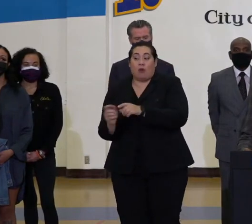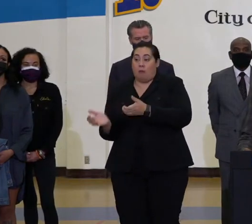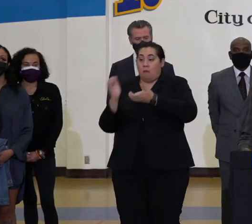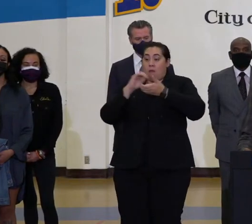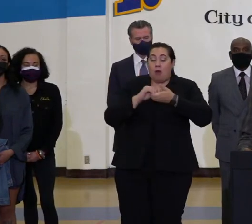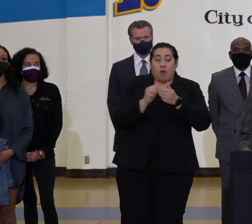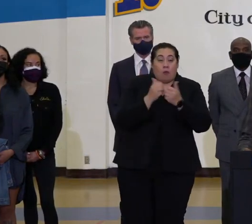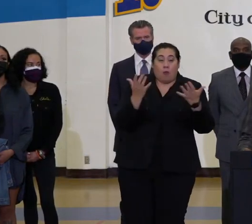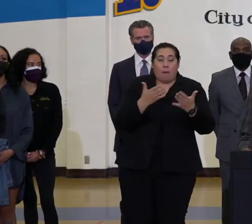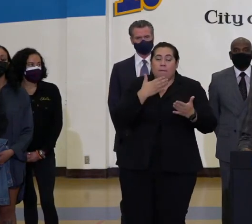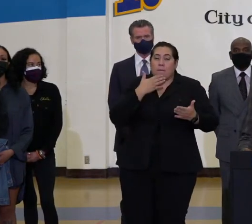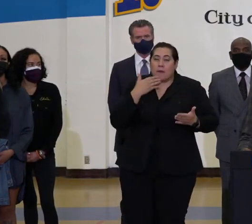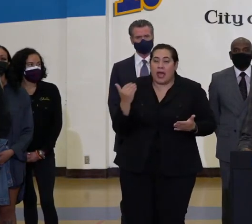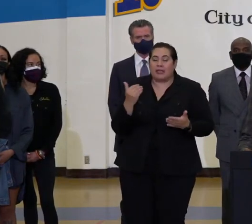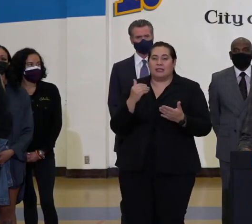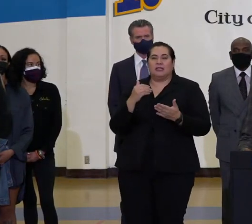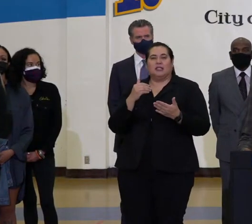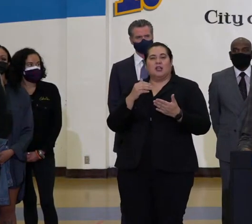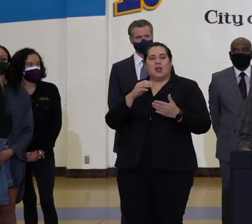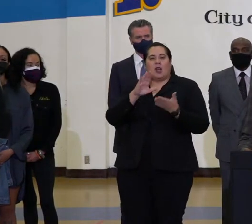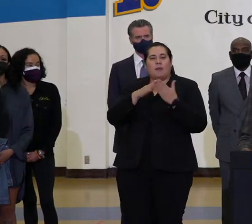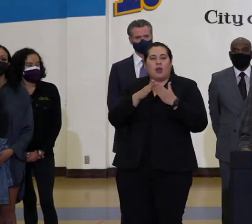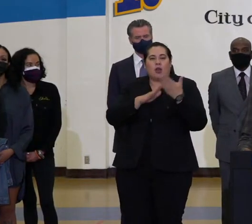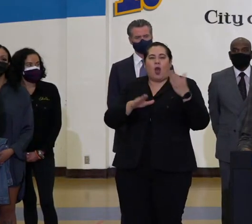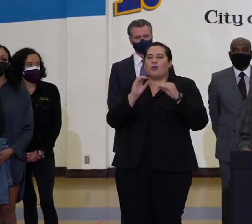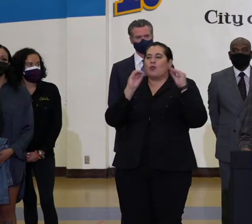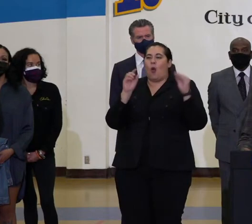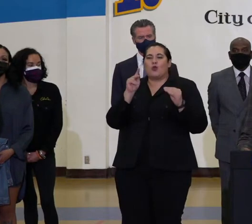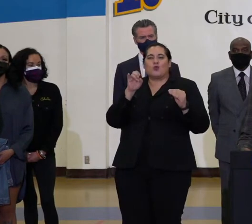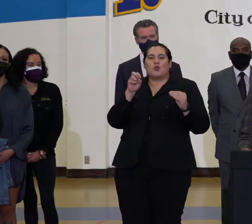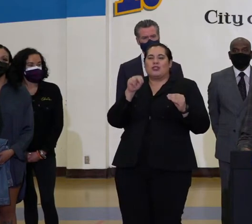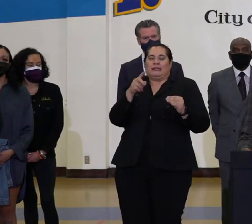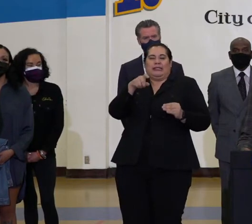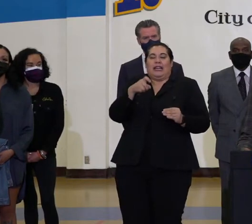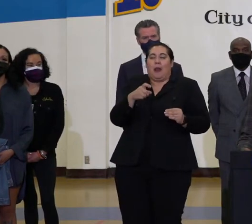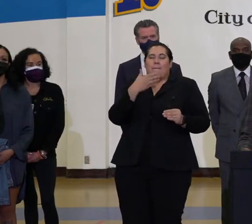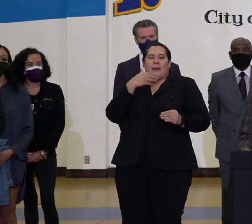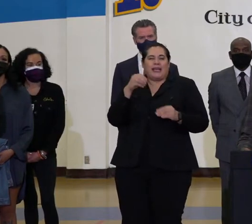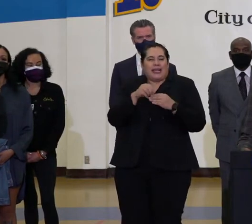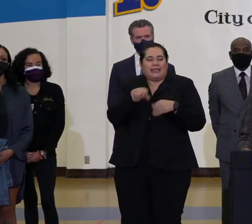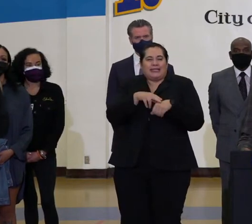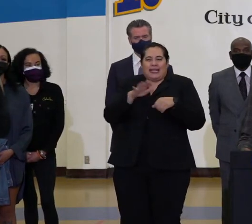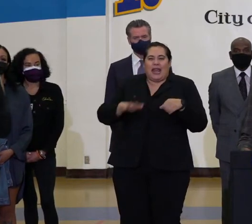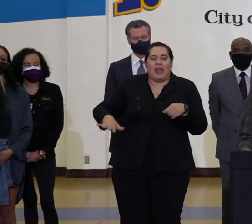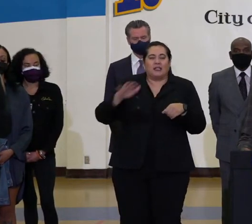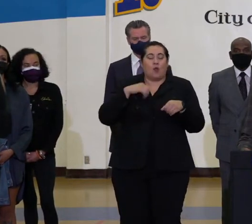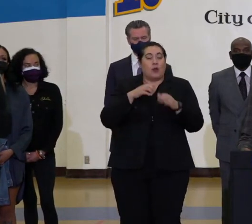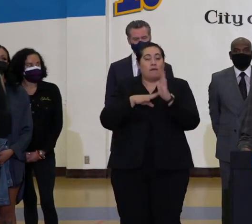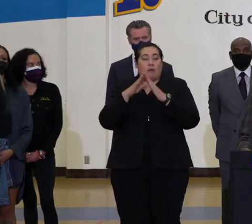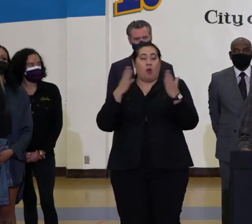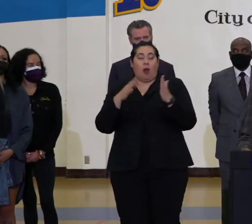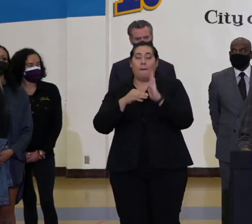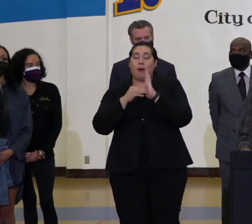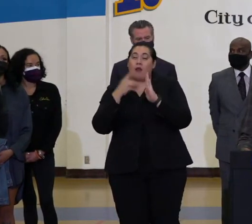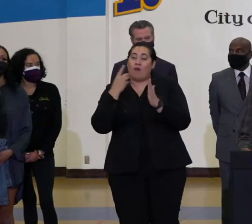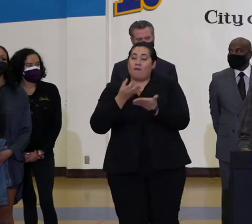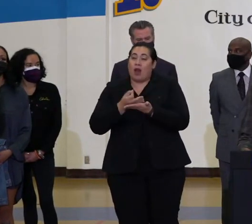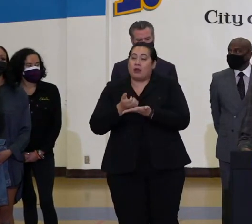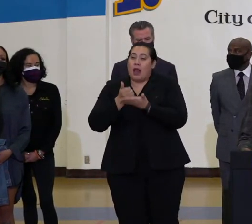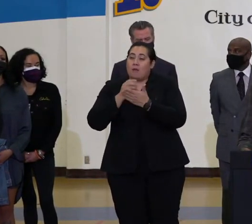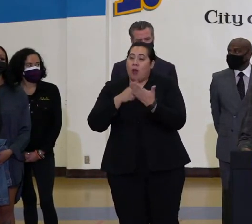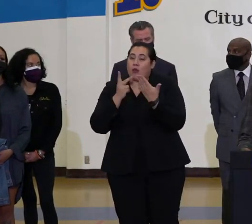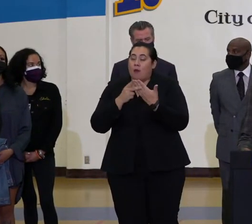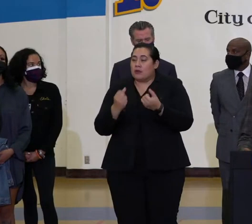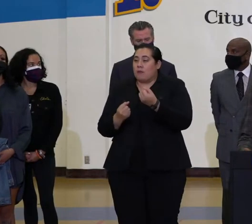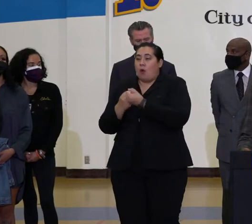the best tuition-free community colleges systems in the nation, we will develop the model for a financial aid program to